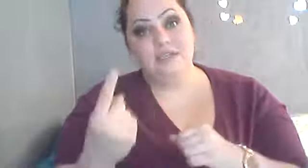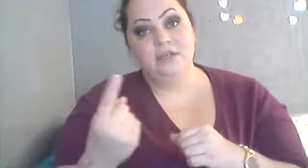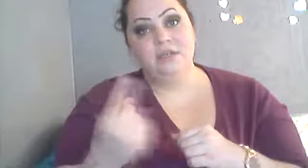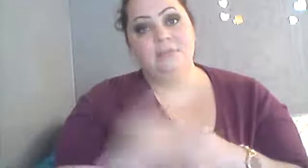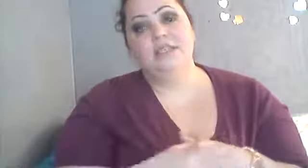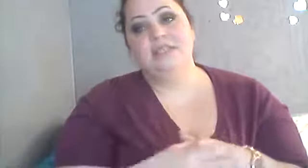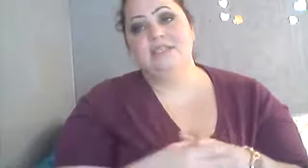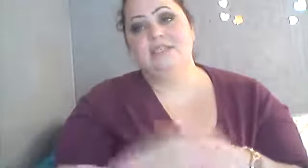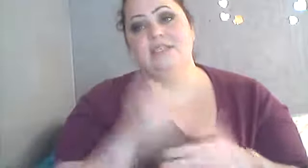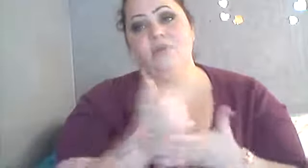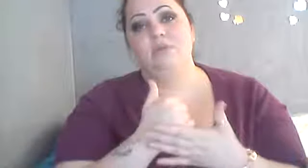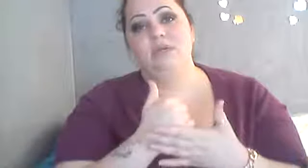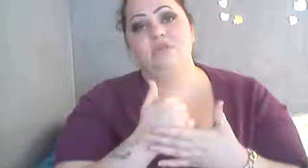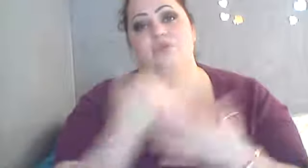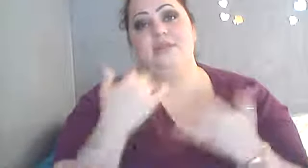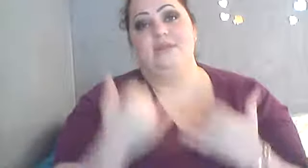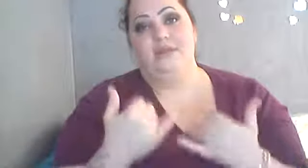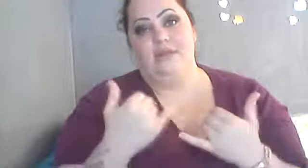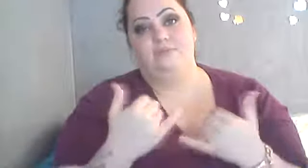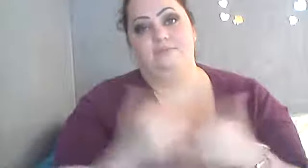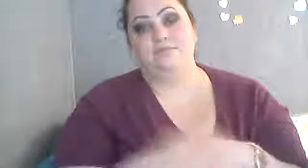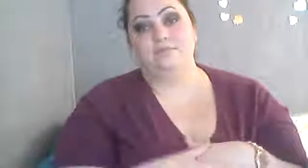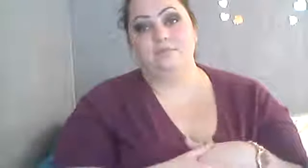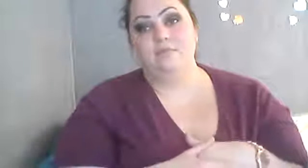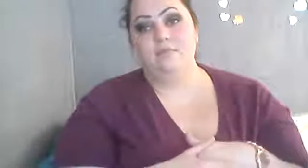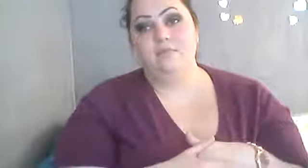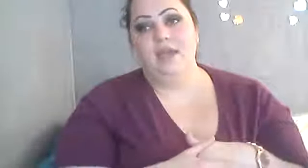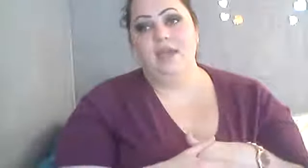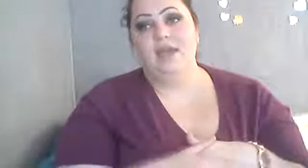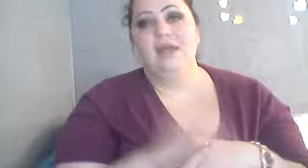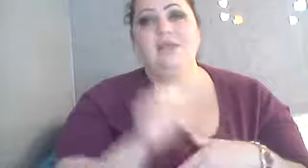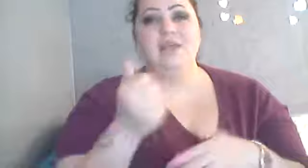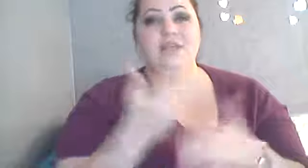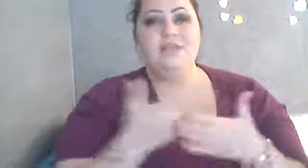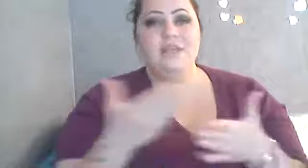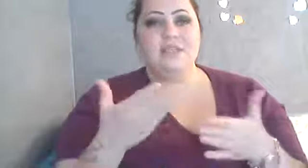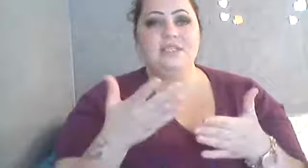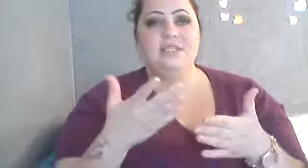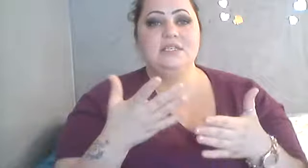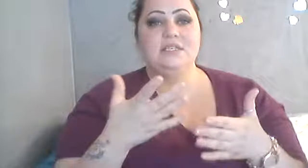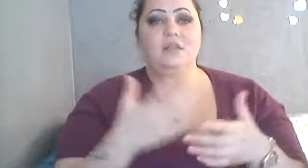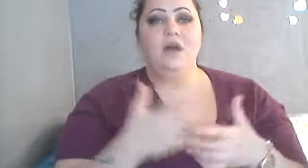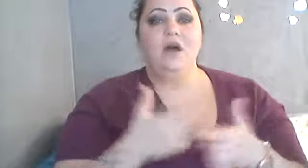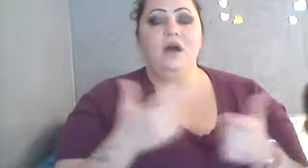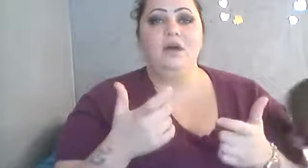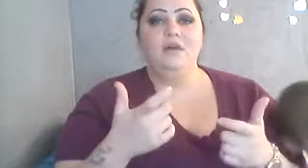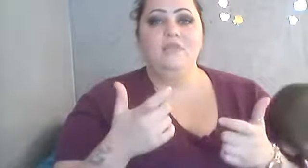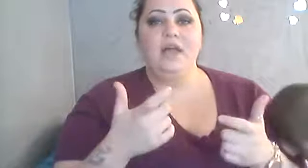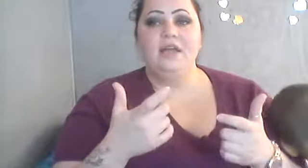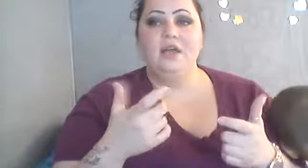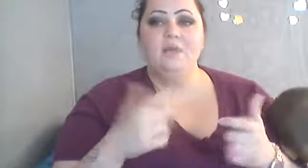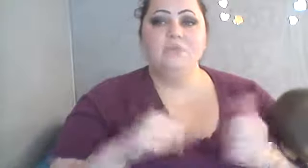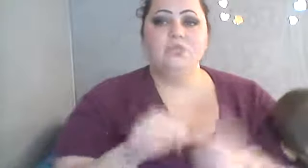year, but that doesn't help us right now. And then the other thing is a lot of like